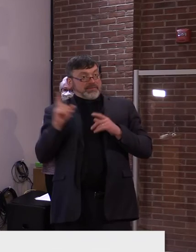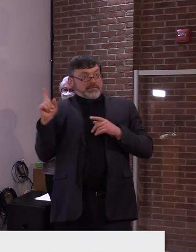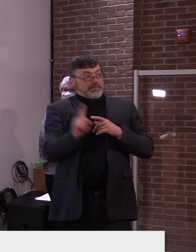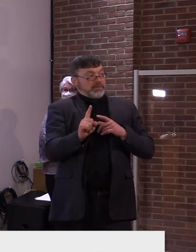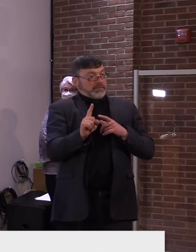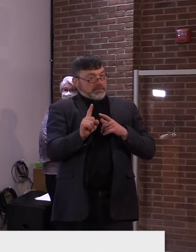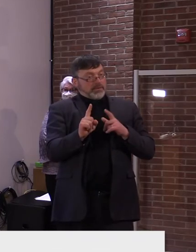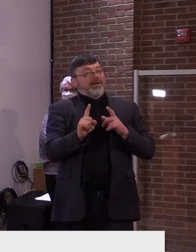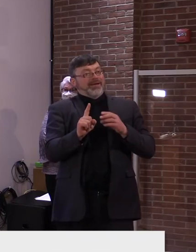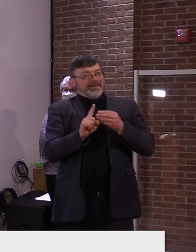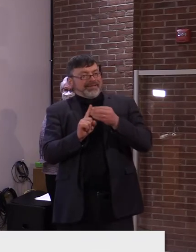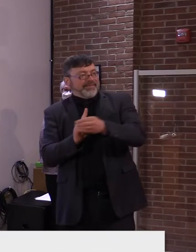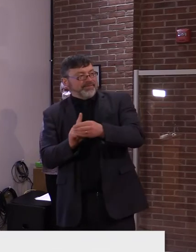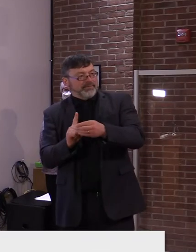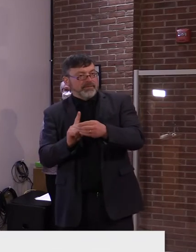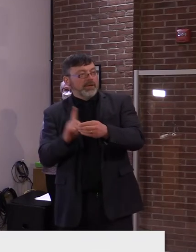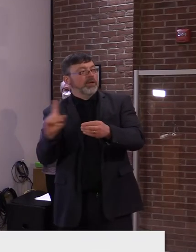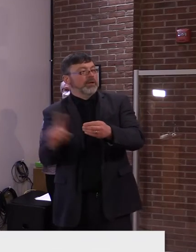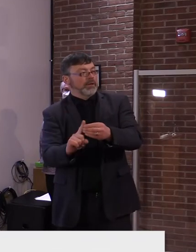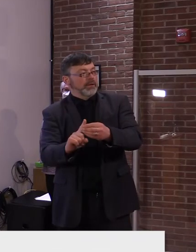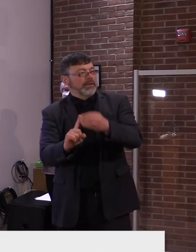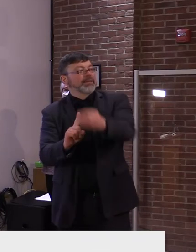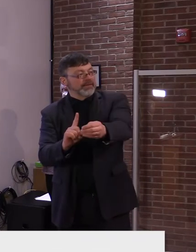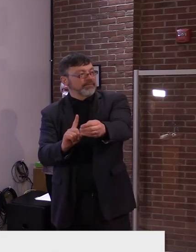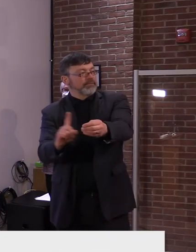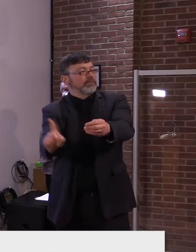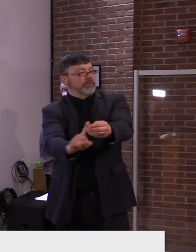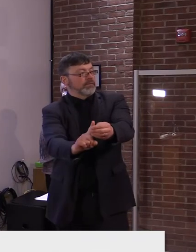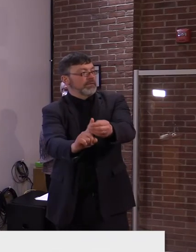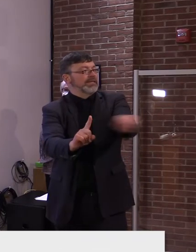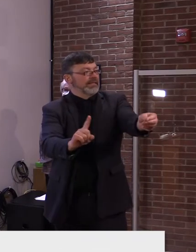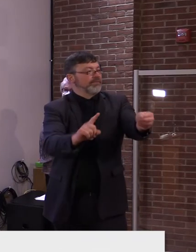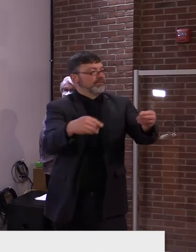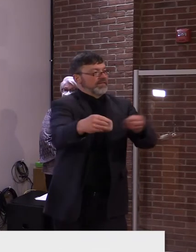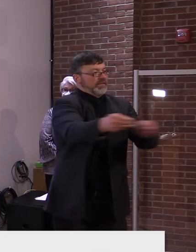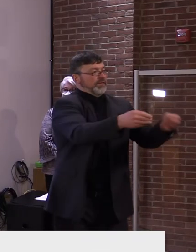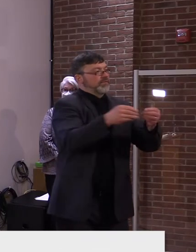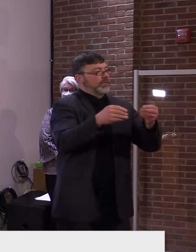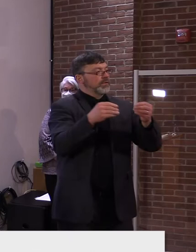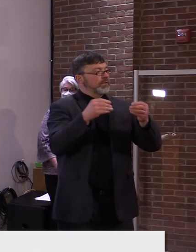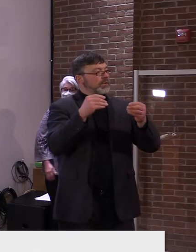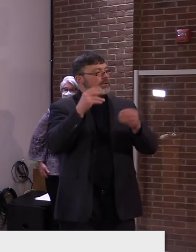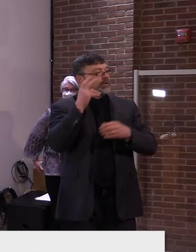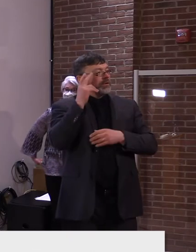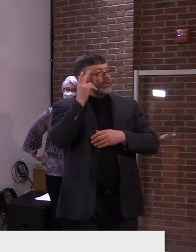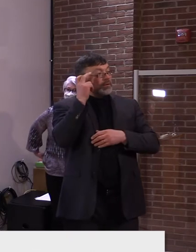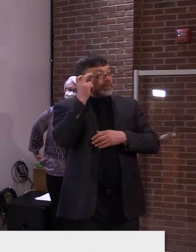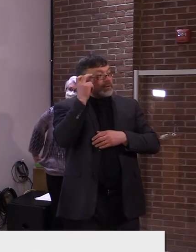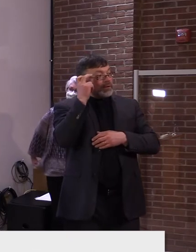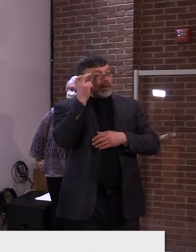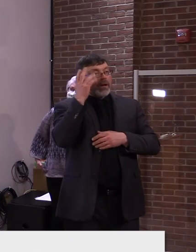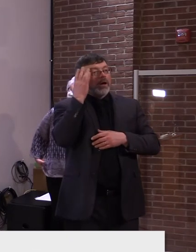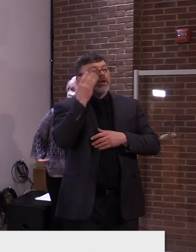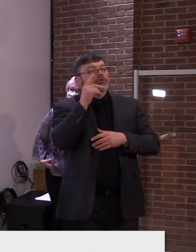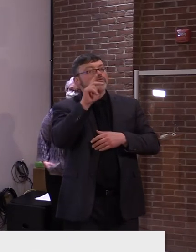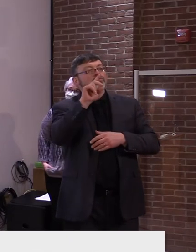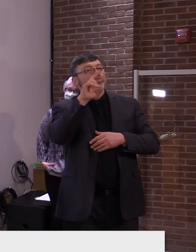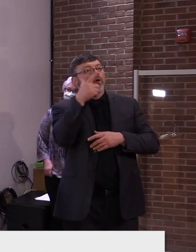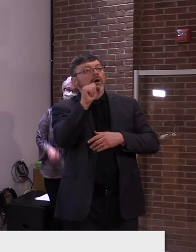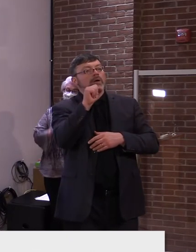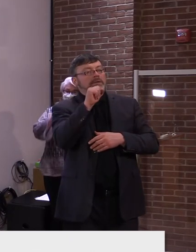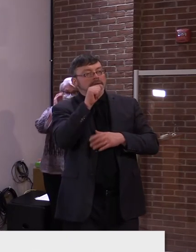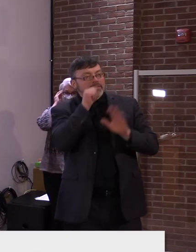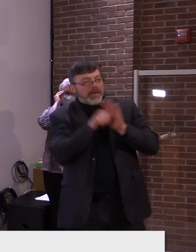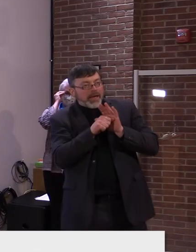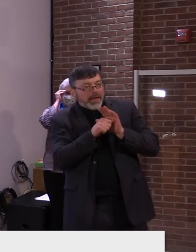mouth to mouth through diverted narcotics and diverted drugs, medicated drugs that they have. Those are the two